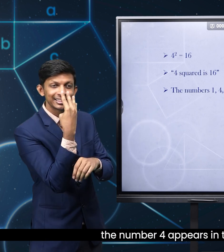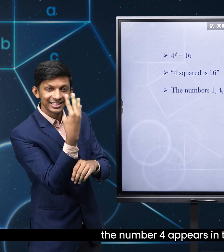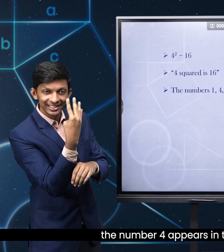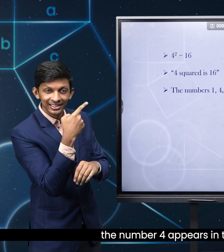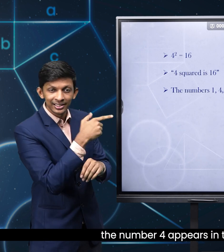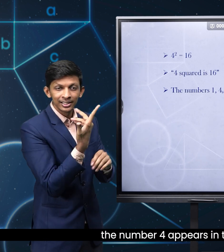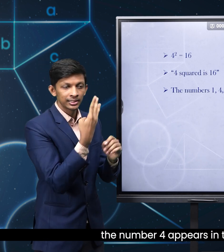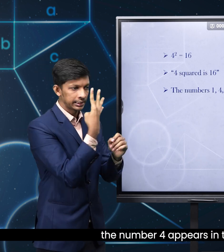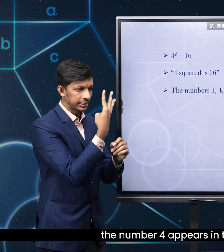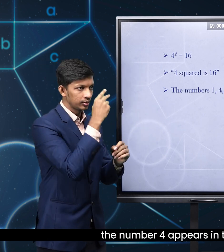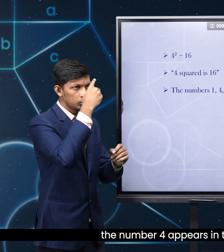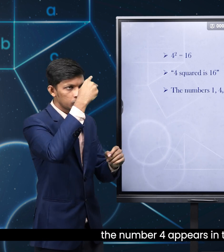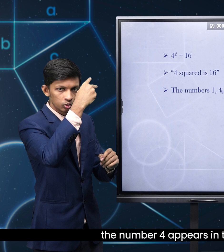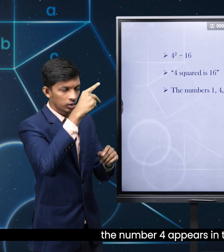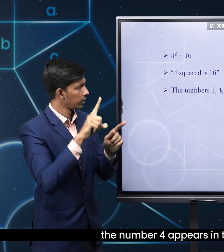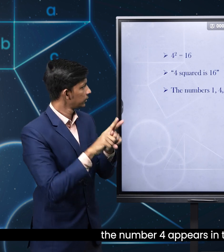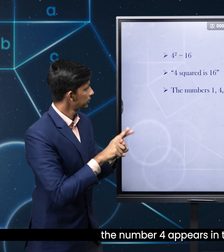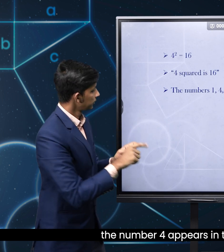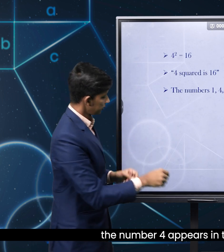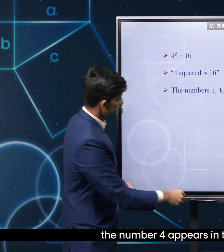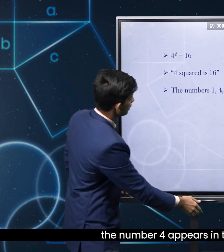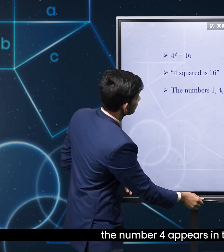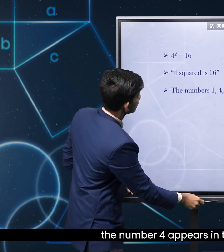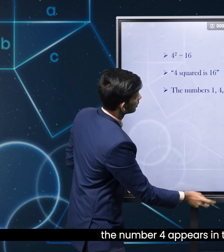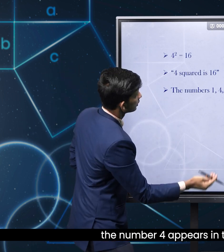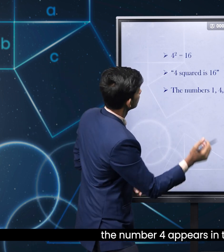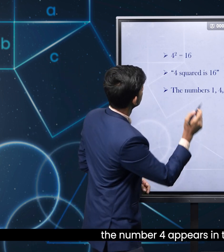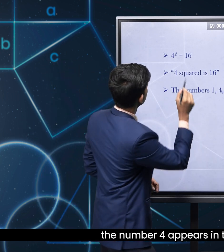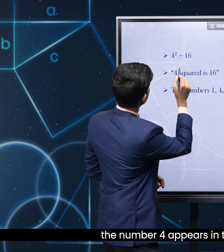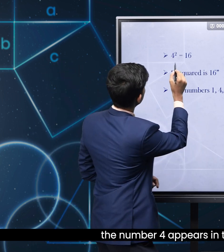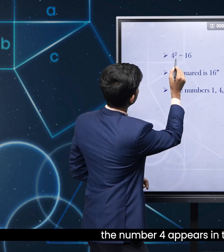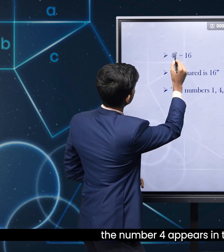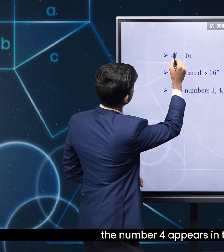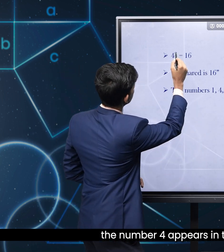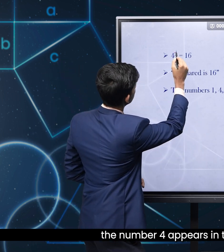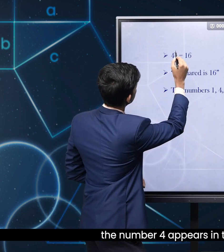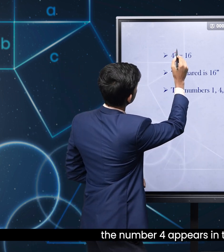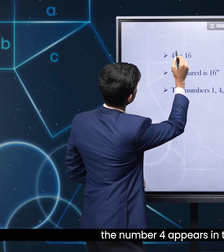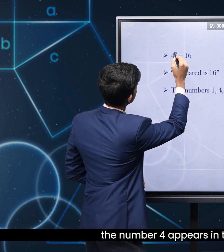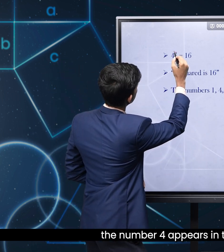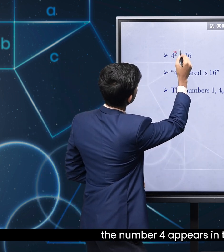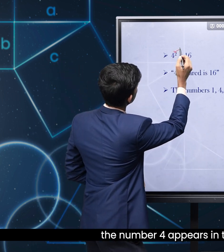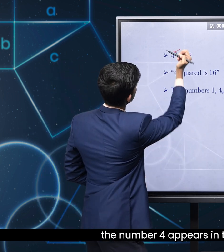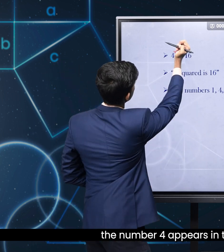product. 4 square equals to 4 into 4 is equal to 16.